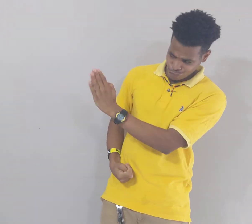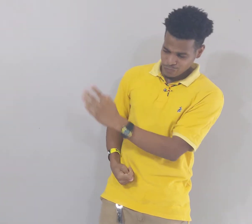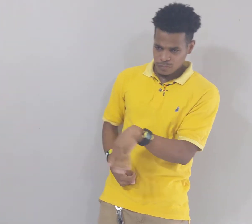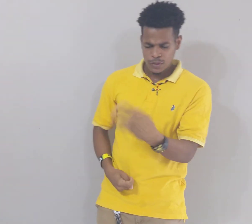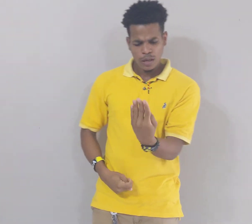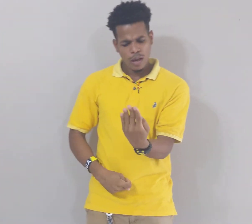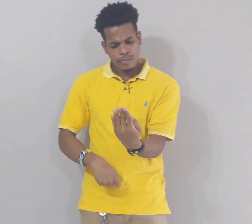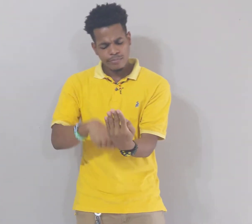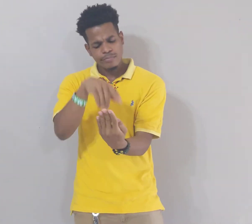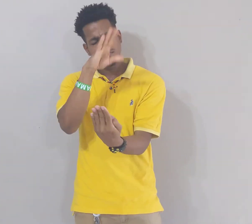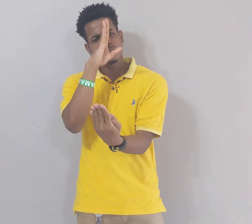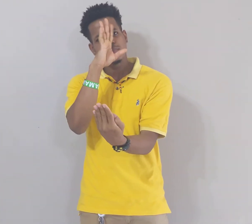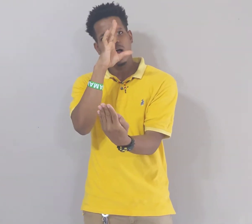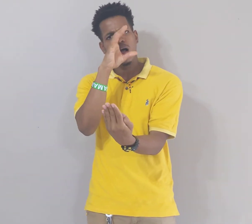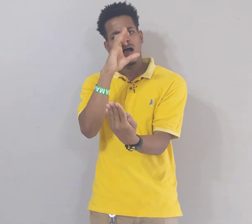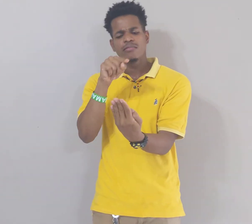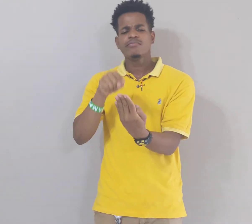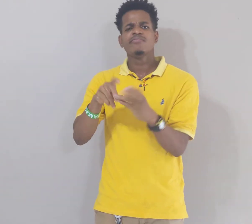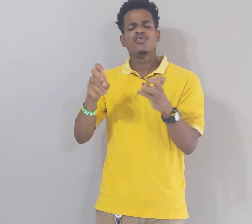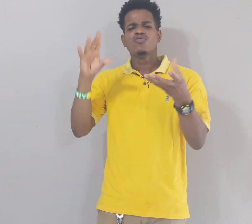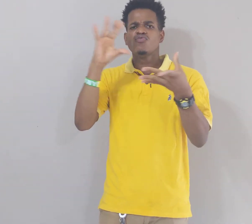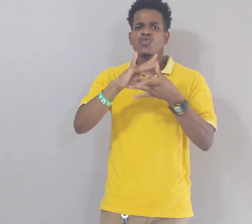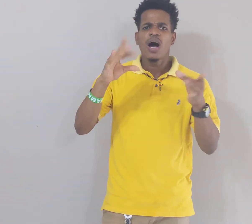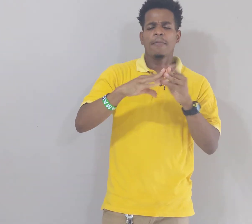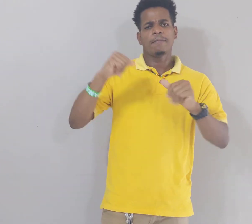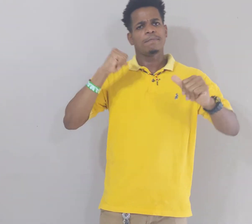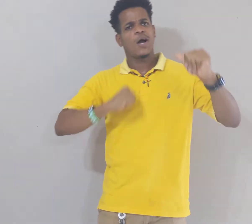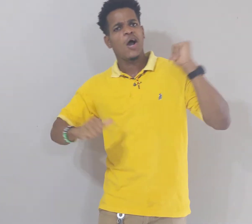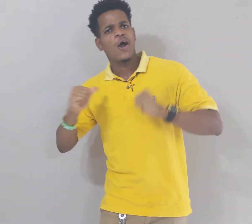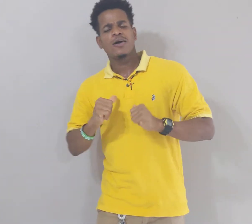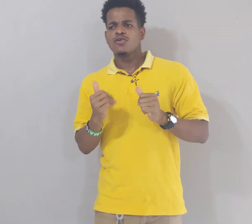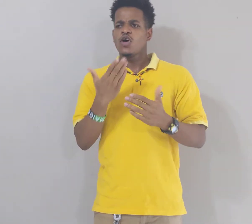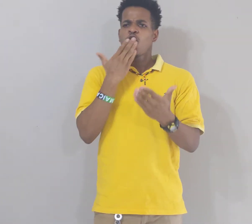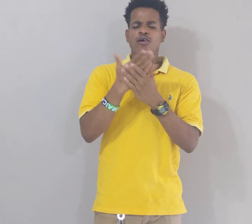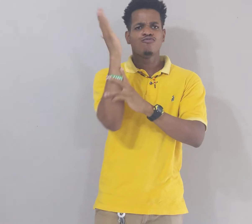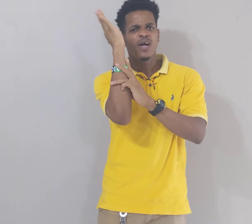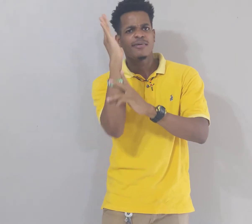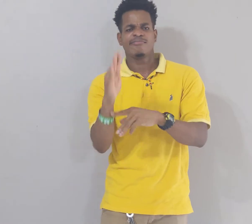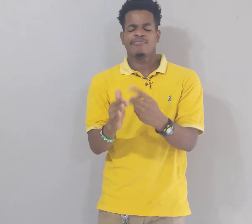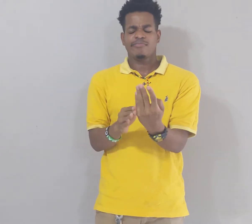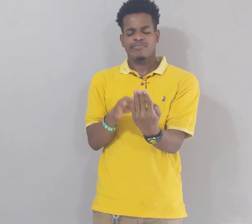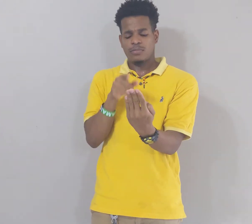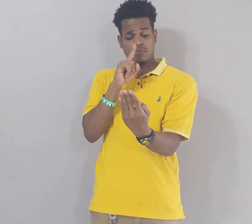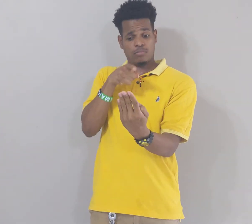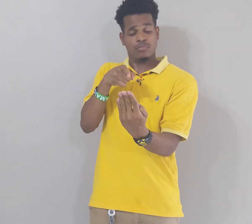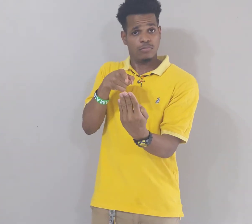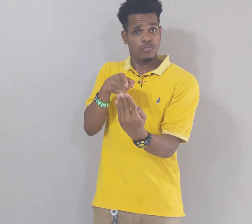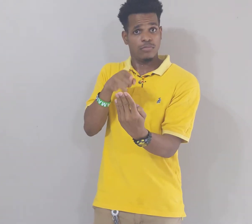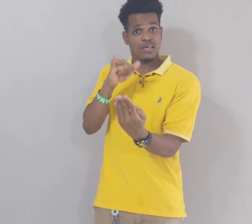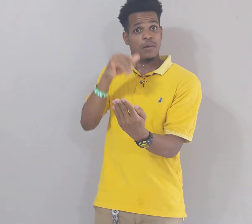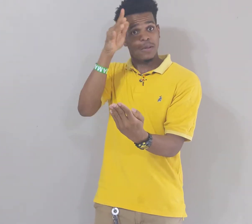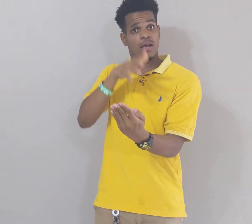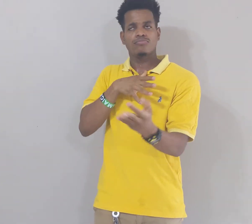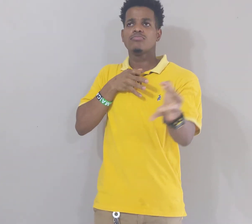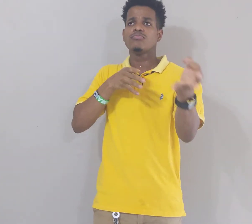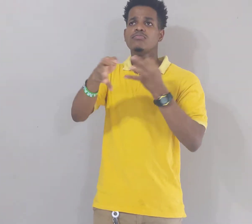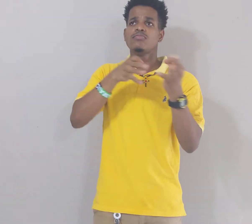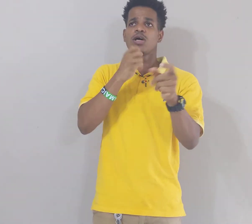So I gave him a video, and he was watching it. It was sharing these dramas